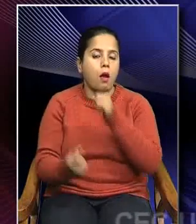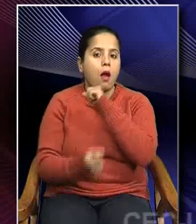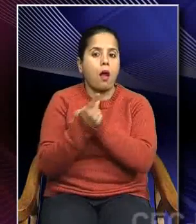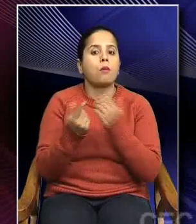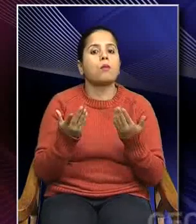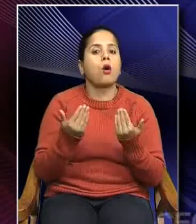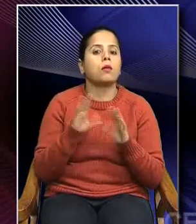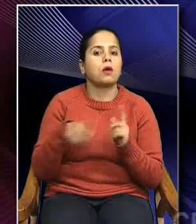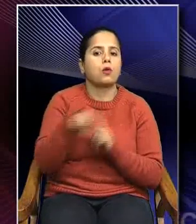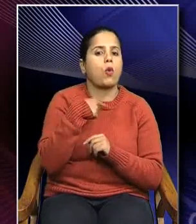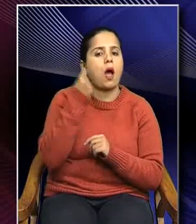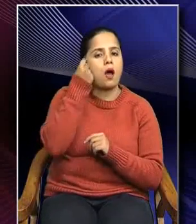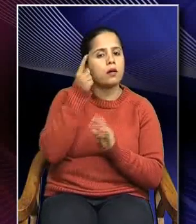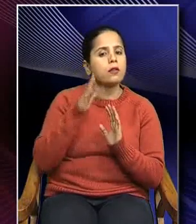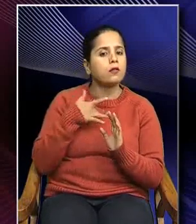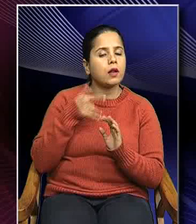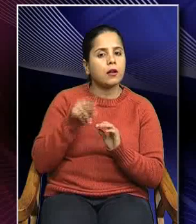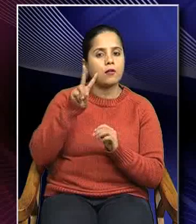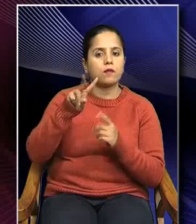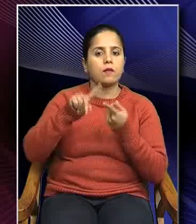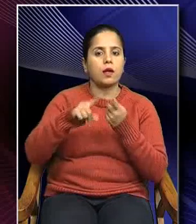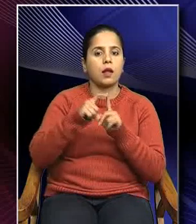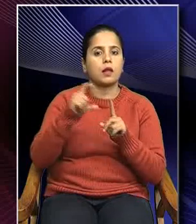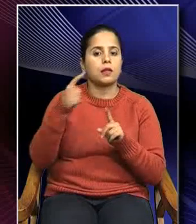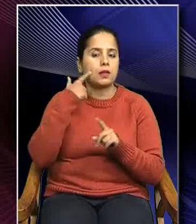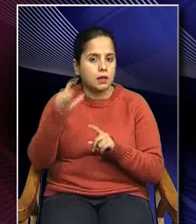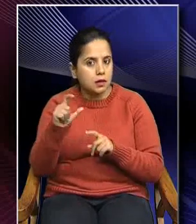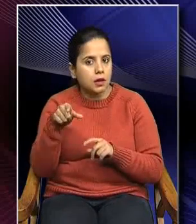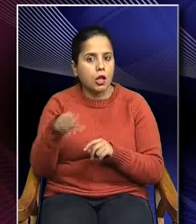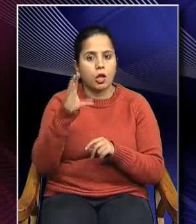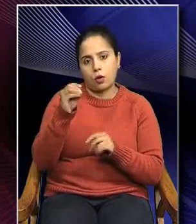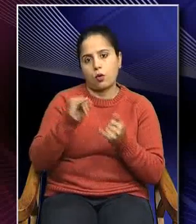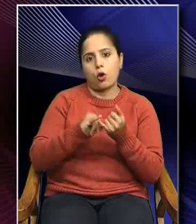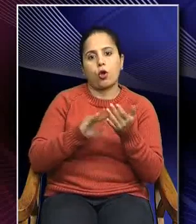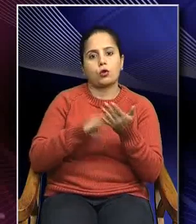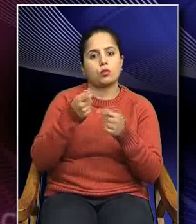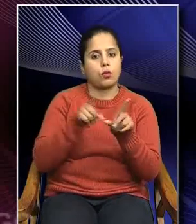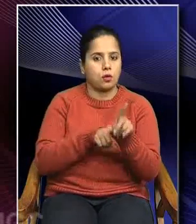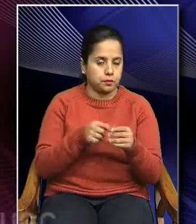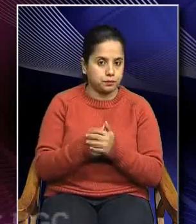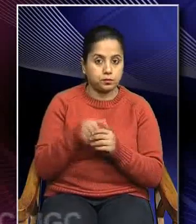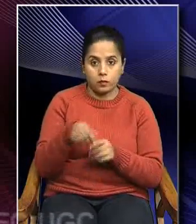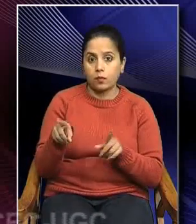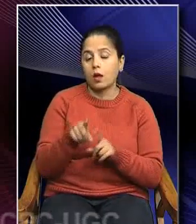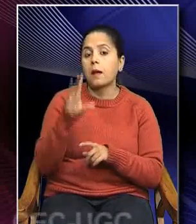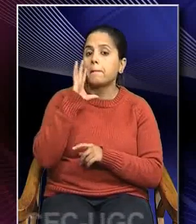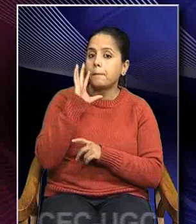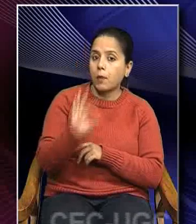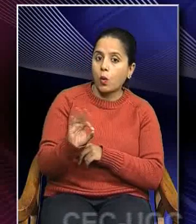we understand as Vedic cosmogony. Also important here, and these are some of